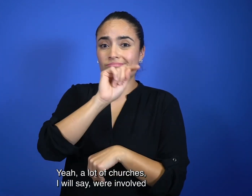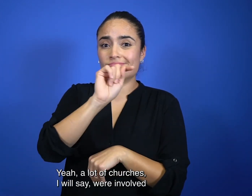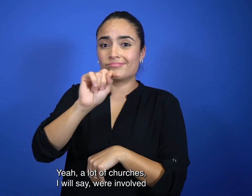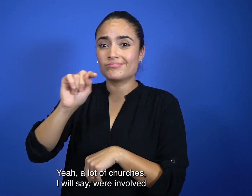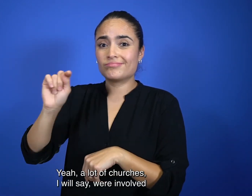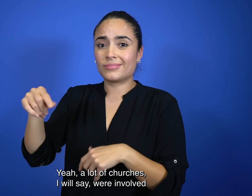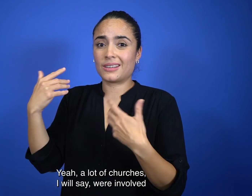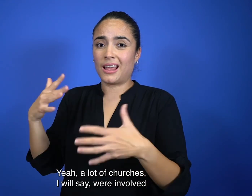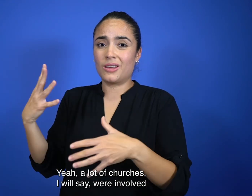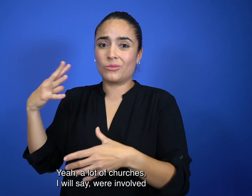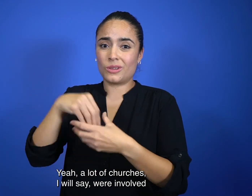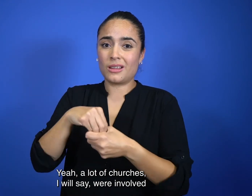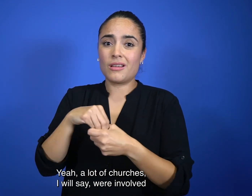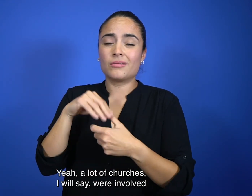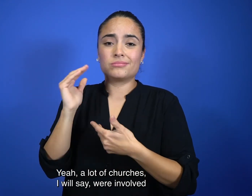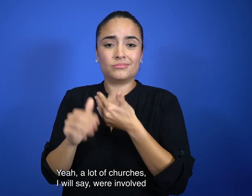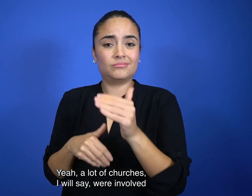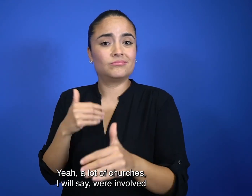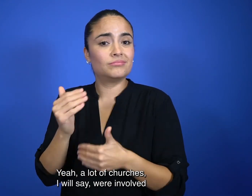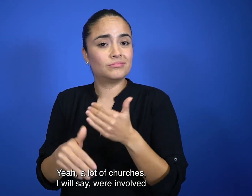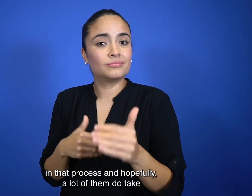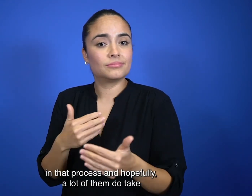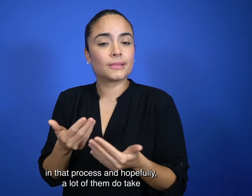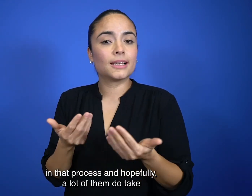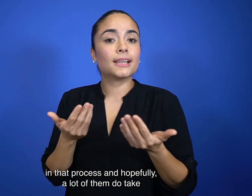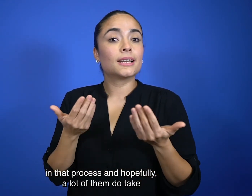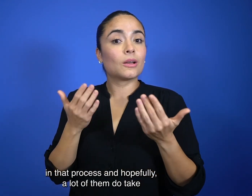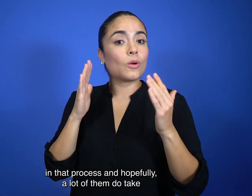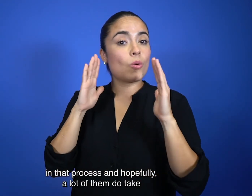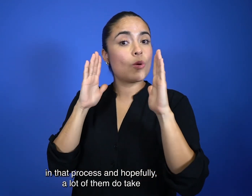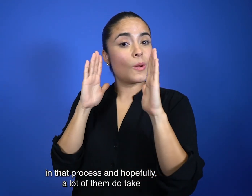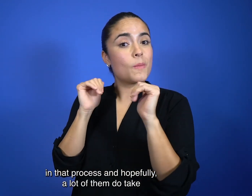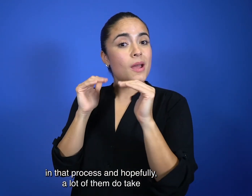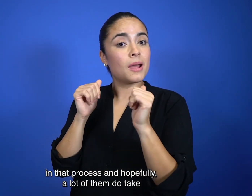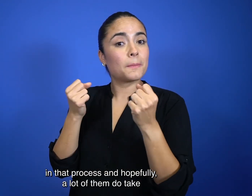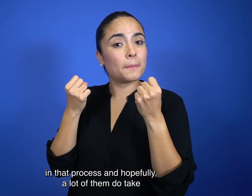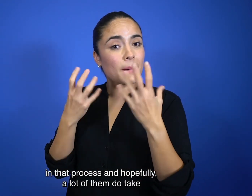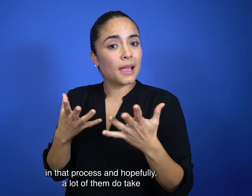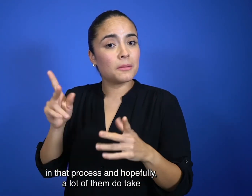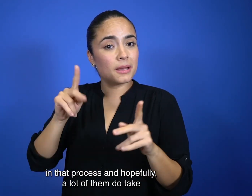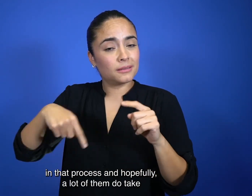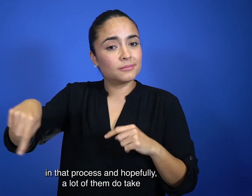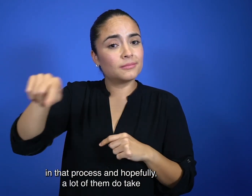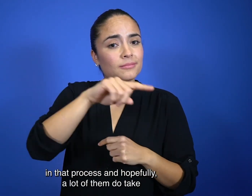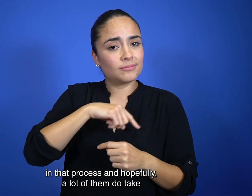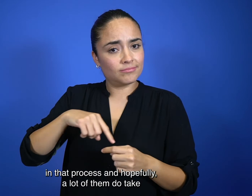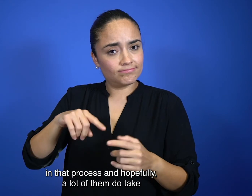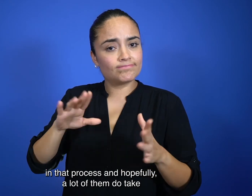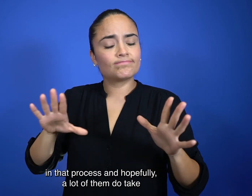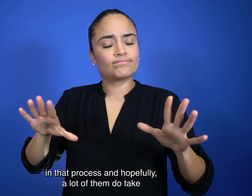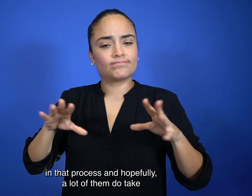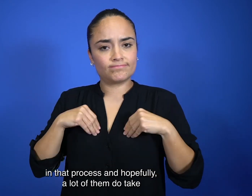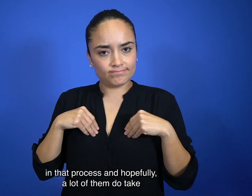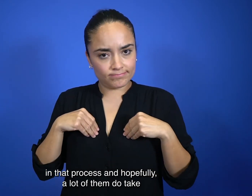A lot of churches, I will say, were involved in that process, and Yes. hopefully a lot of them do